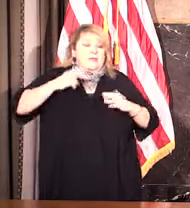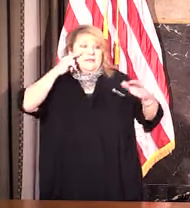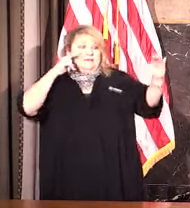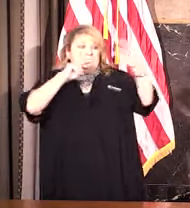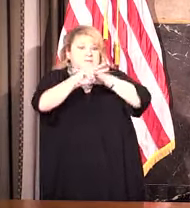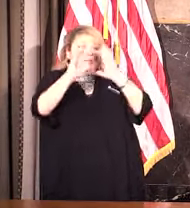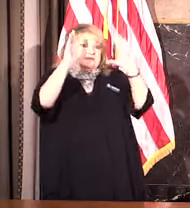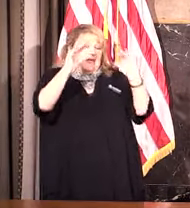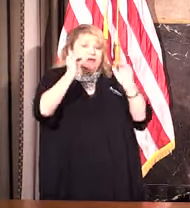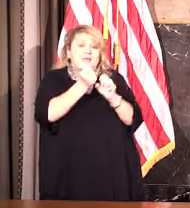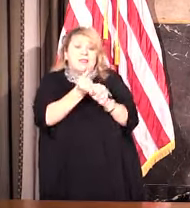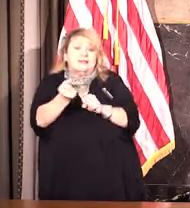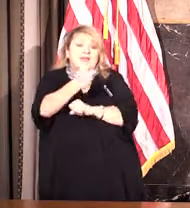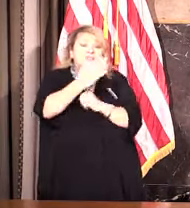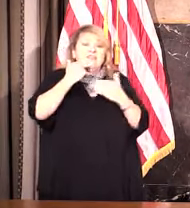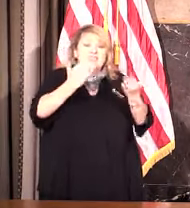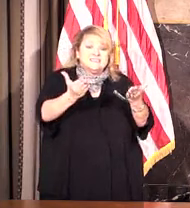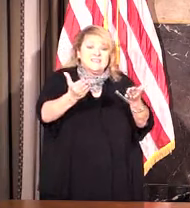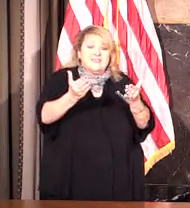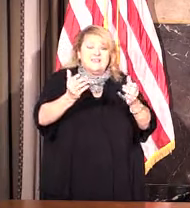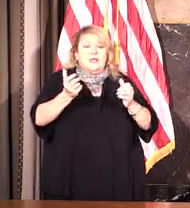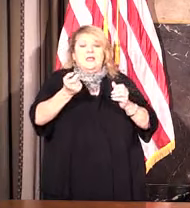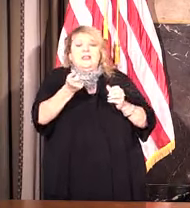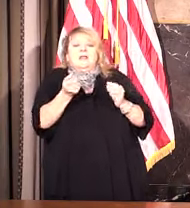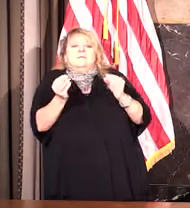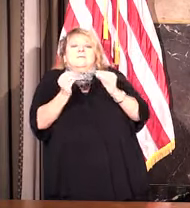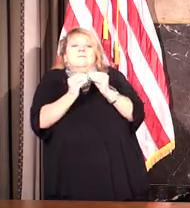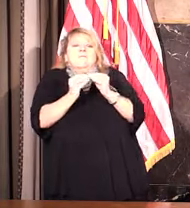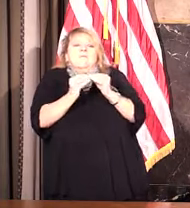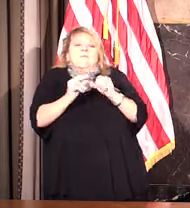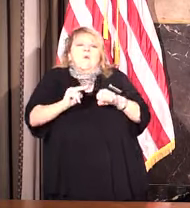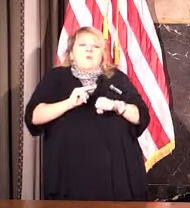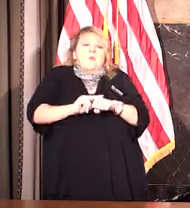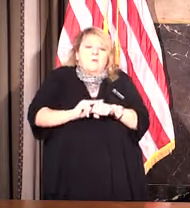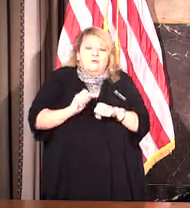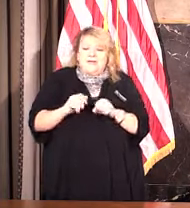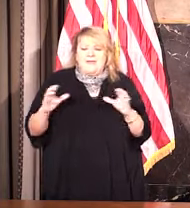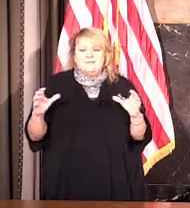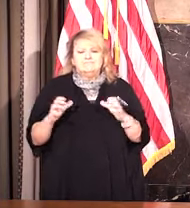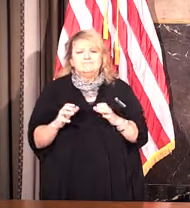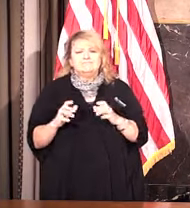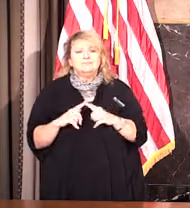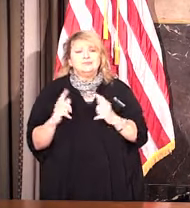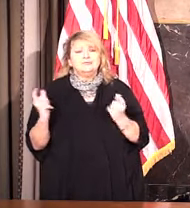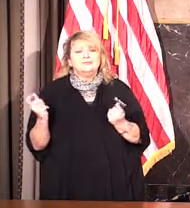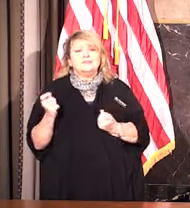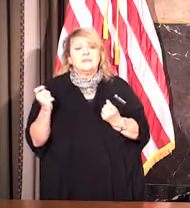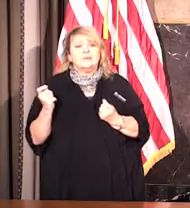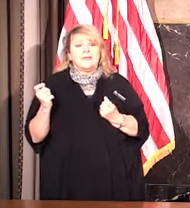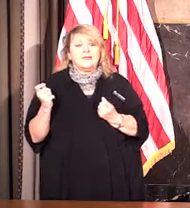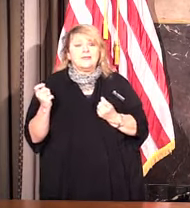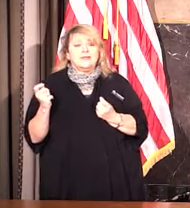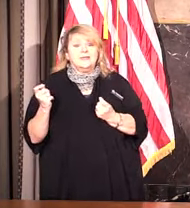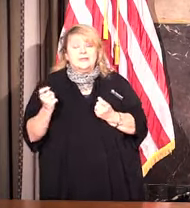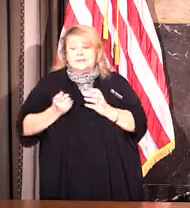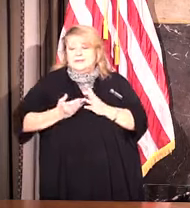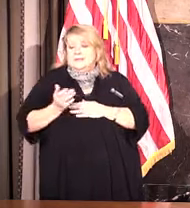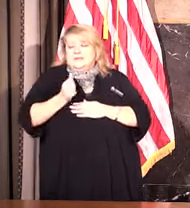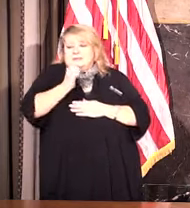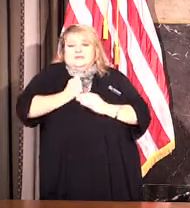normalcy and we will be able to gather together and to celebrate and do so